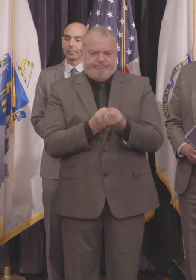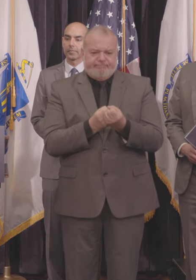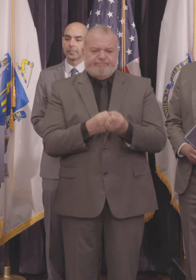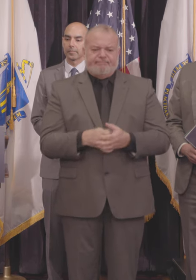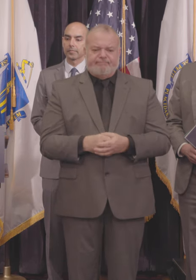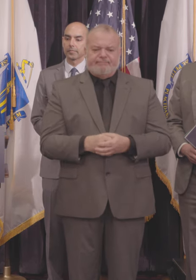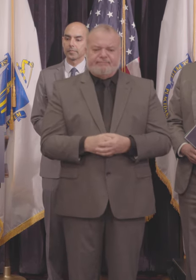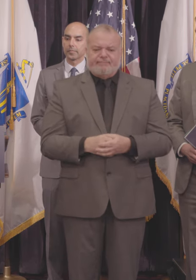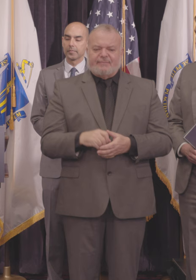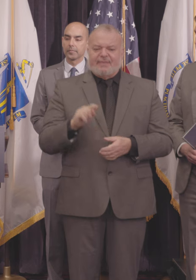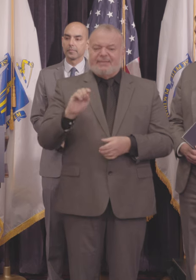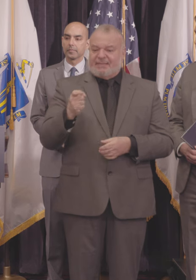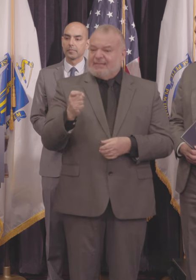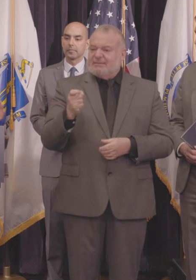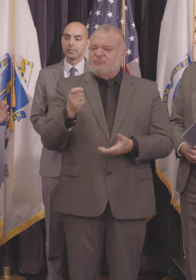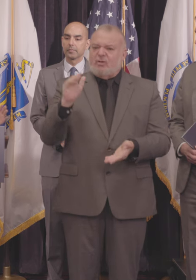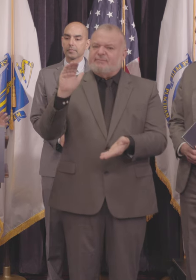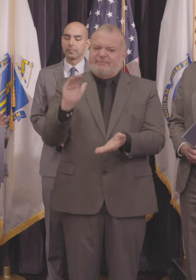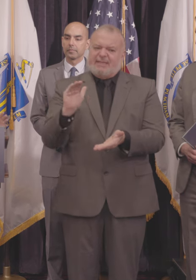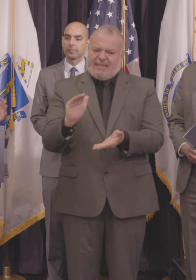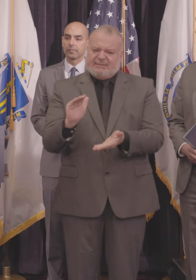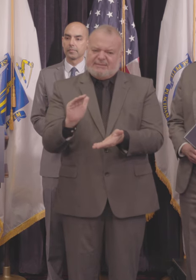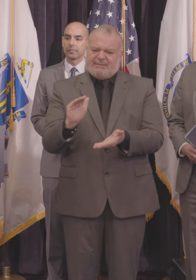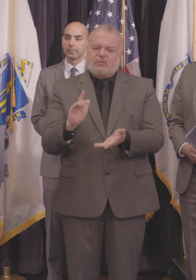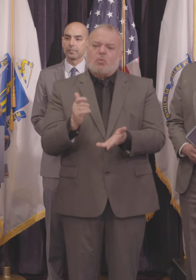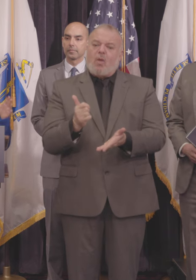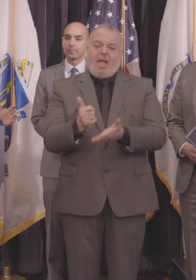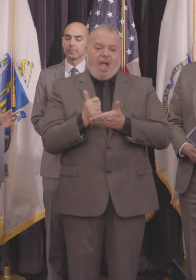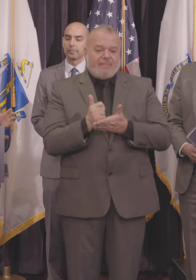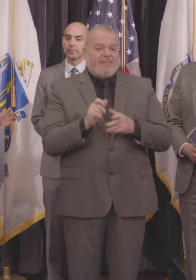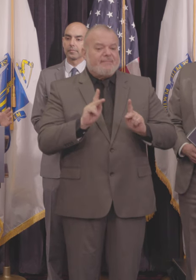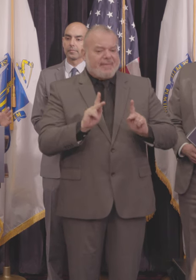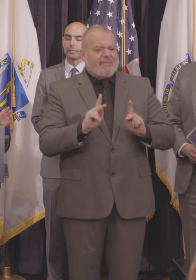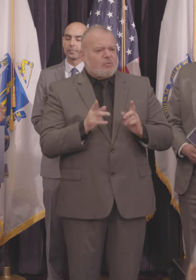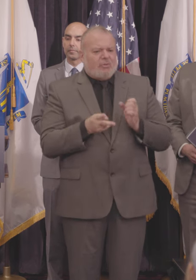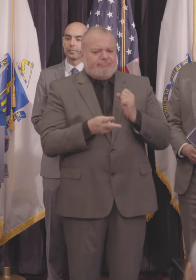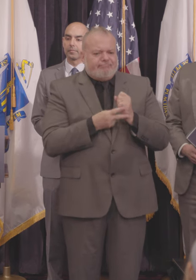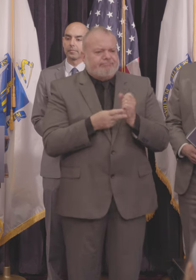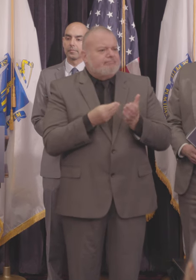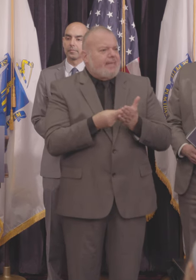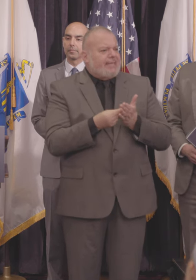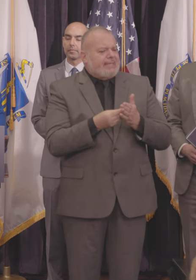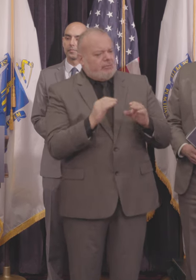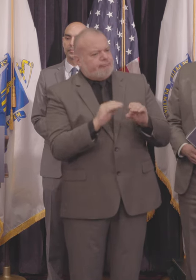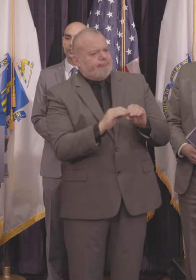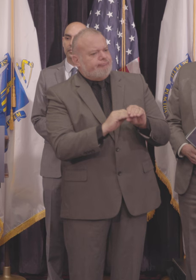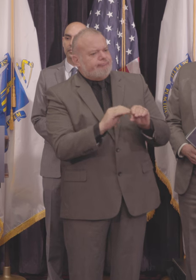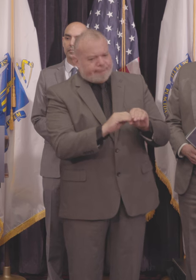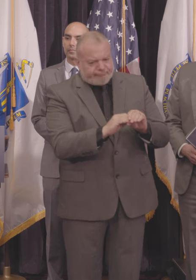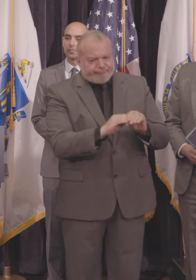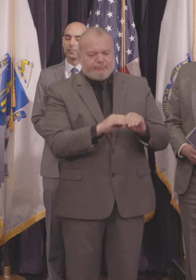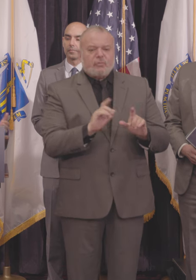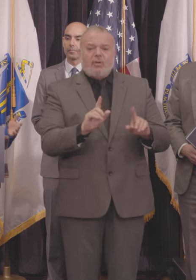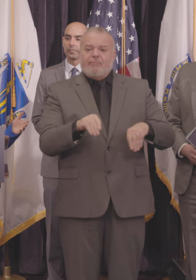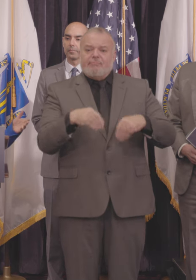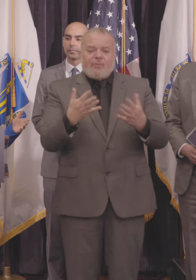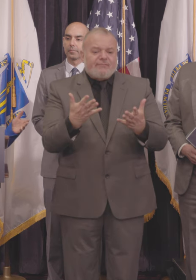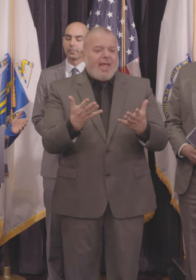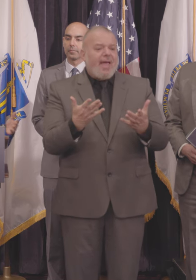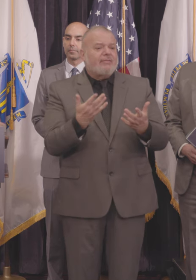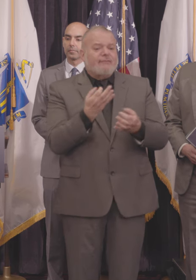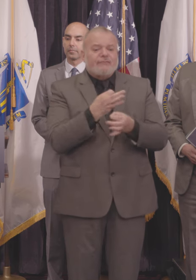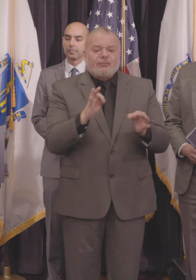residents across this state. It continues free breakfast and lunch. It preserves no-cost community college for